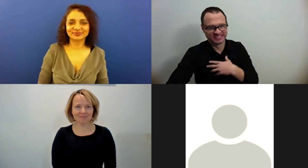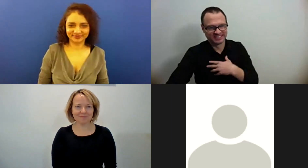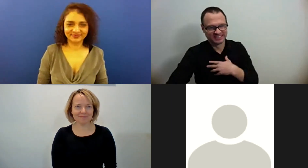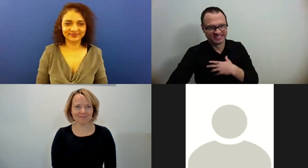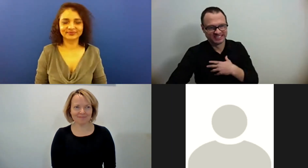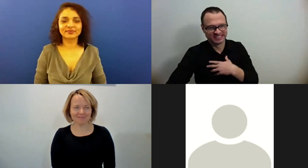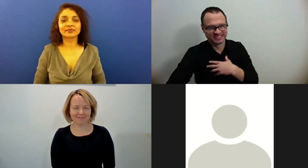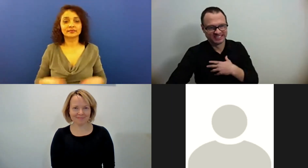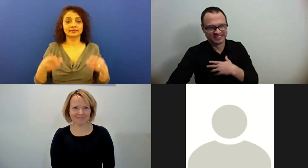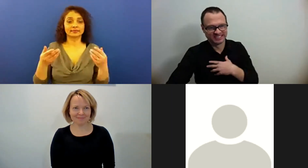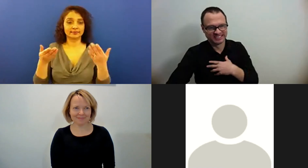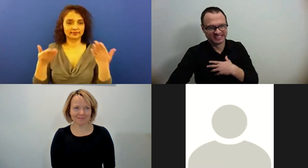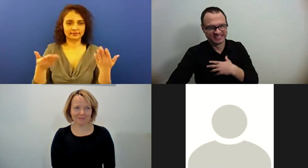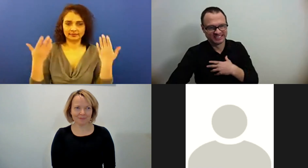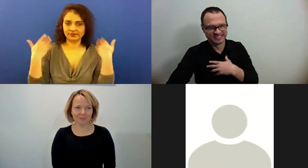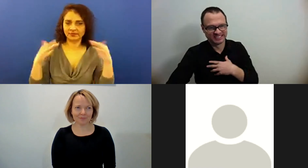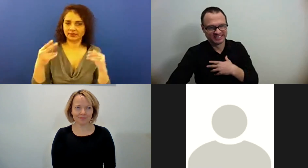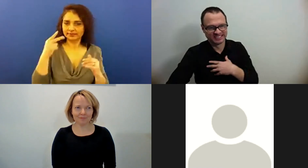Thank you, Damian.